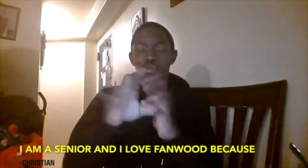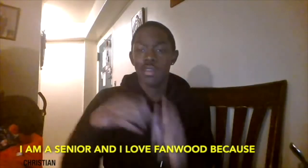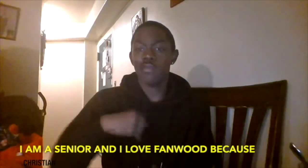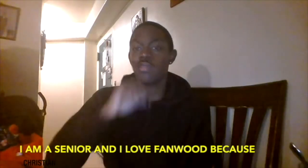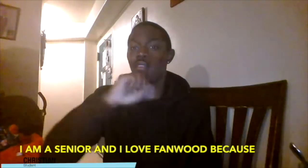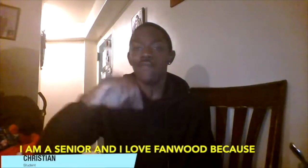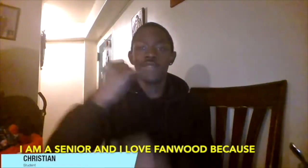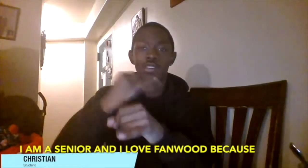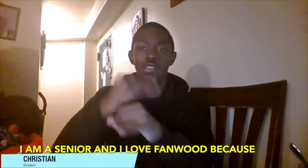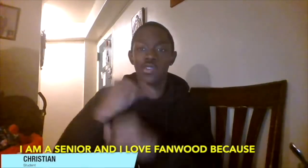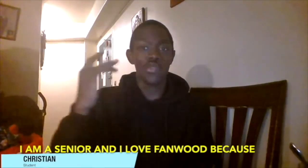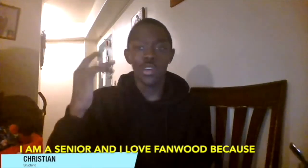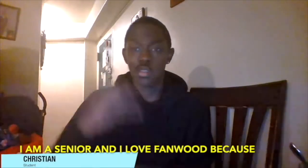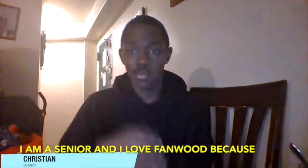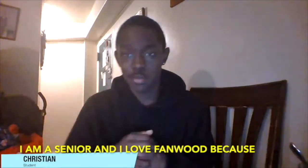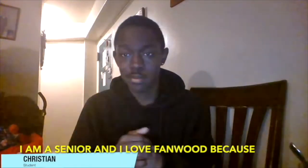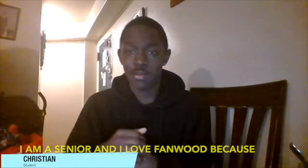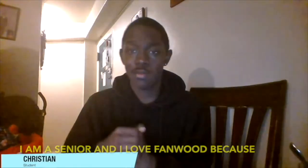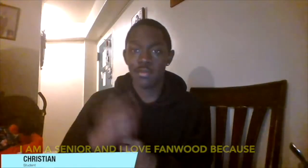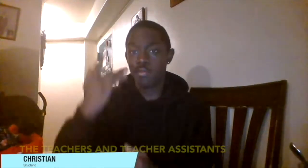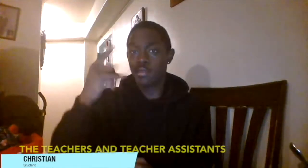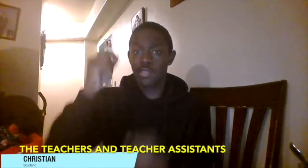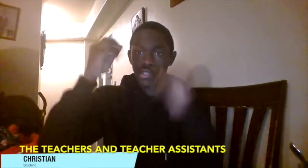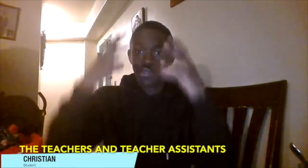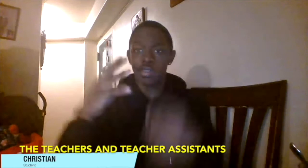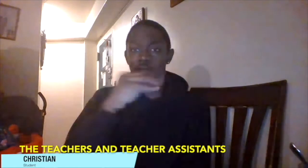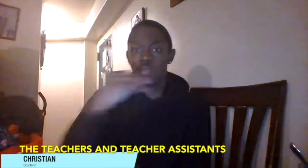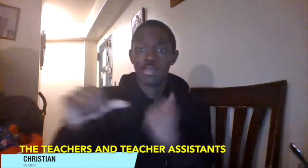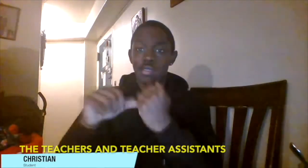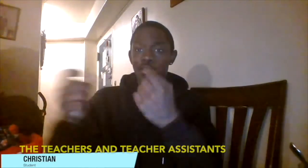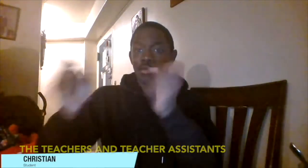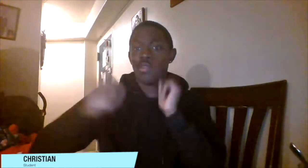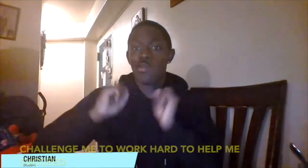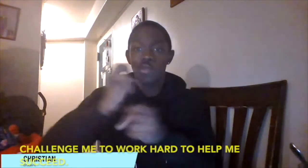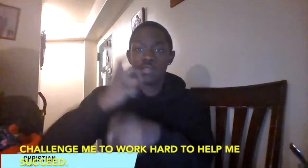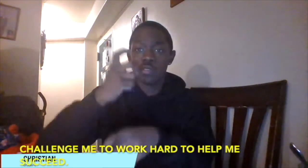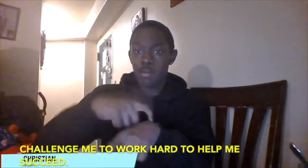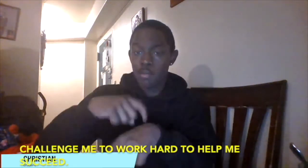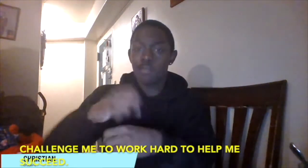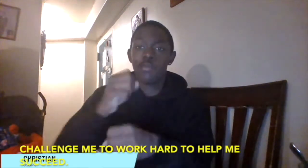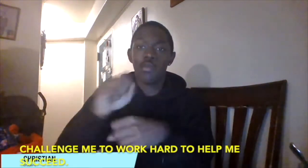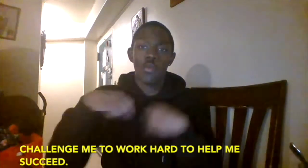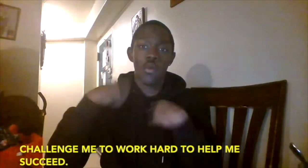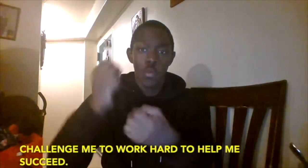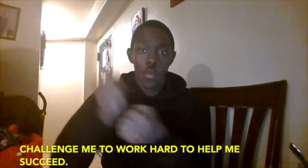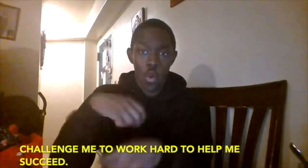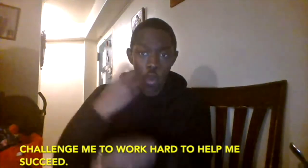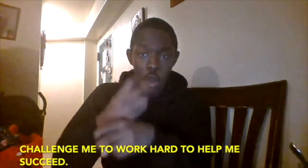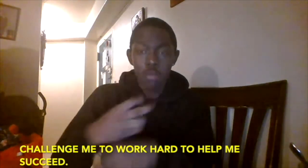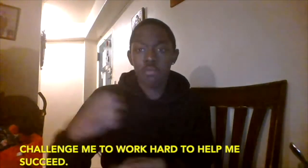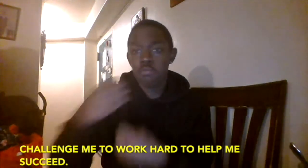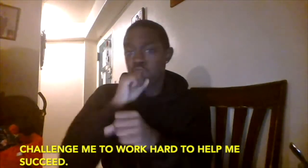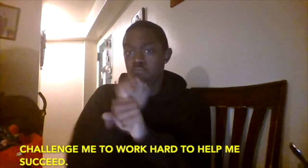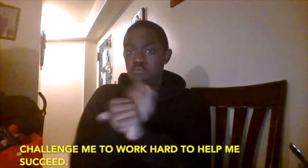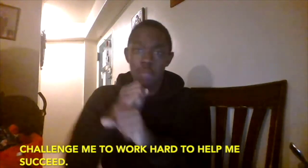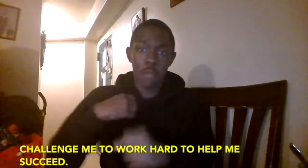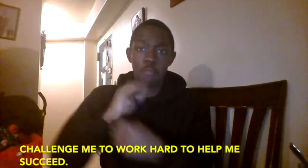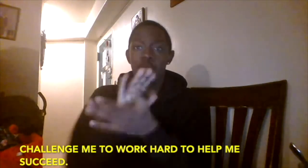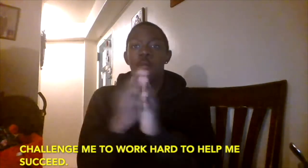I'm a senior and I love Fanwood because the teachers and teacher assistants challenge me to work hard to help me succeed.